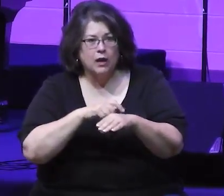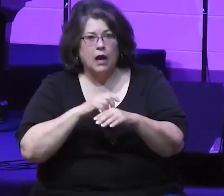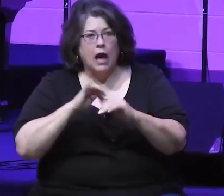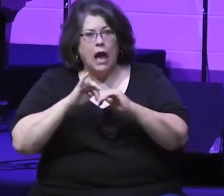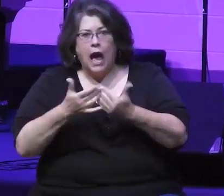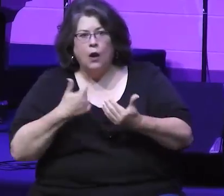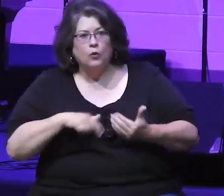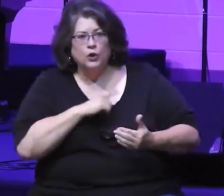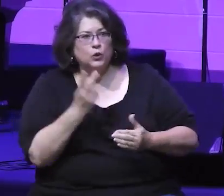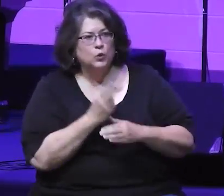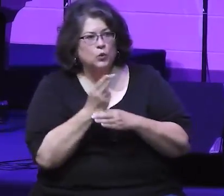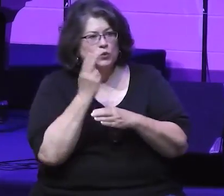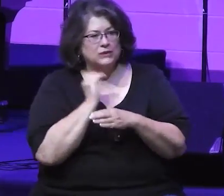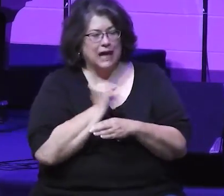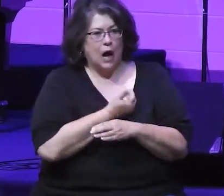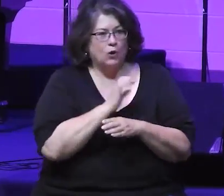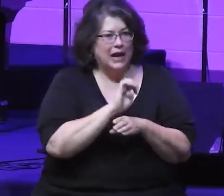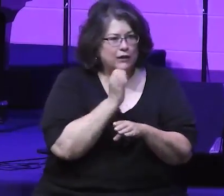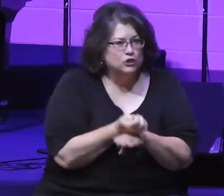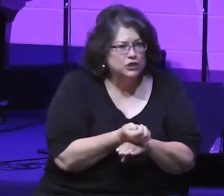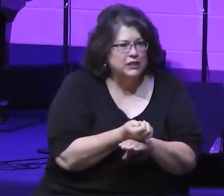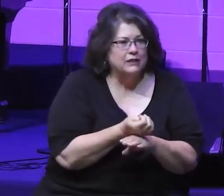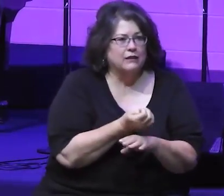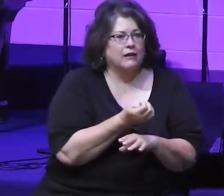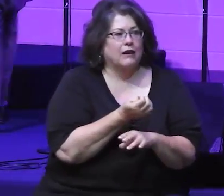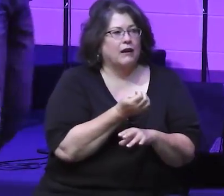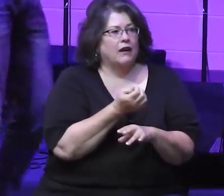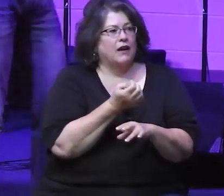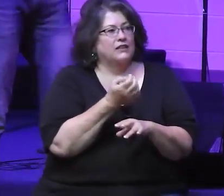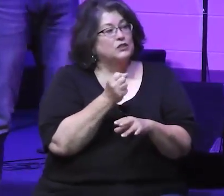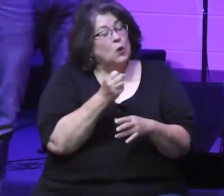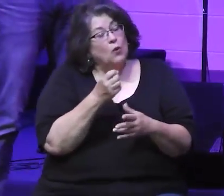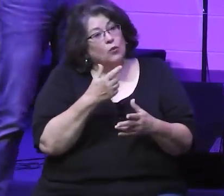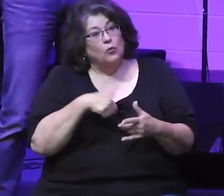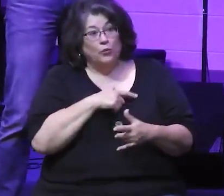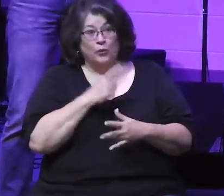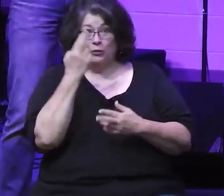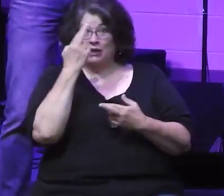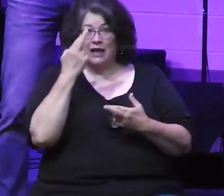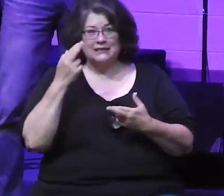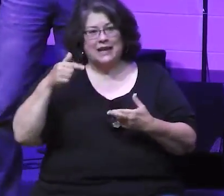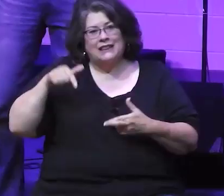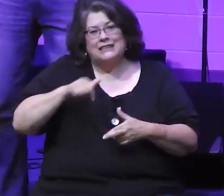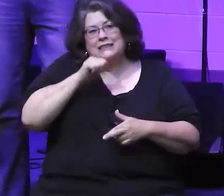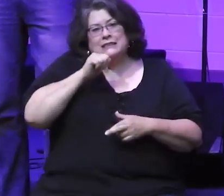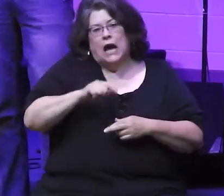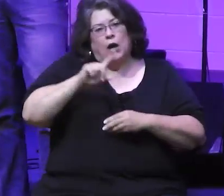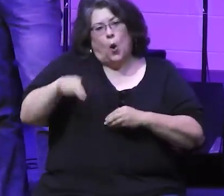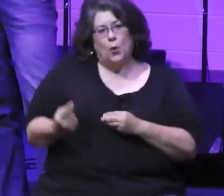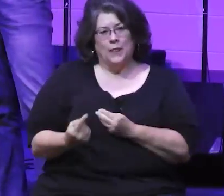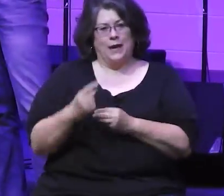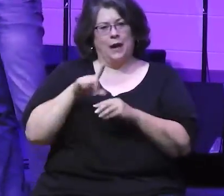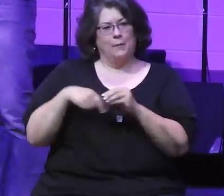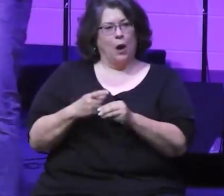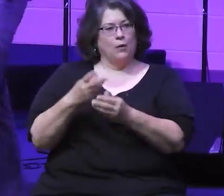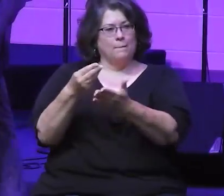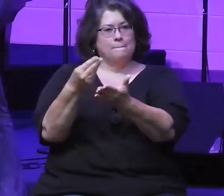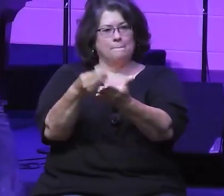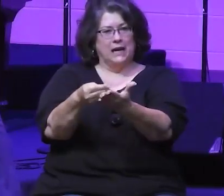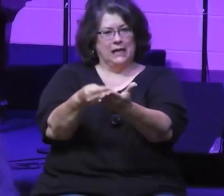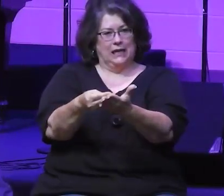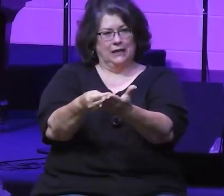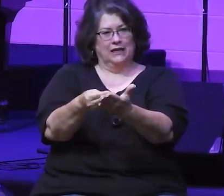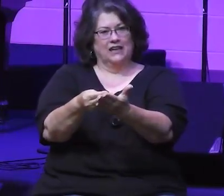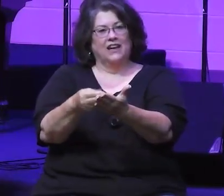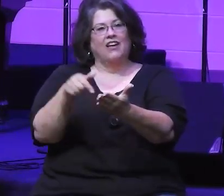this has moved into not just stewarding our lives financially, but we realize, hey, it's actually a lot bigger issue that touches a